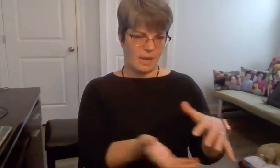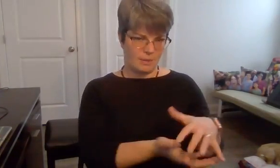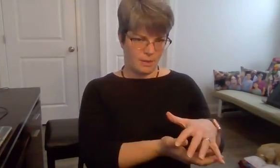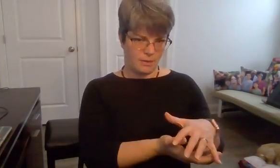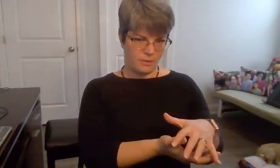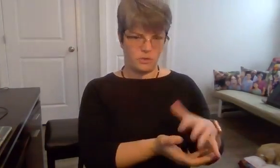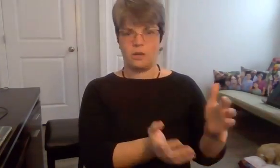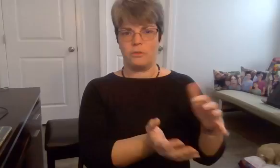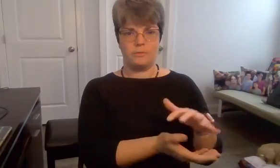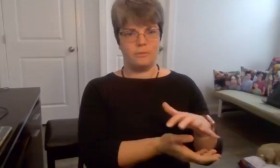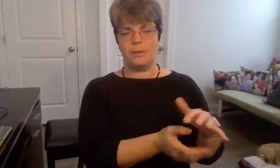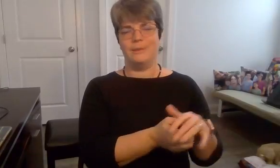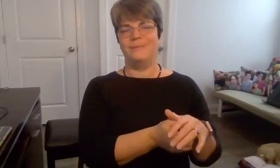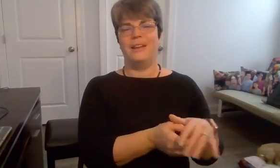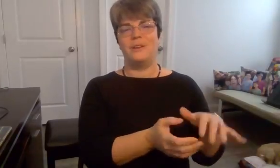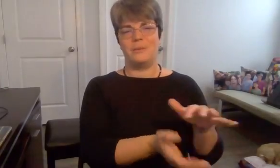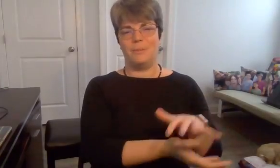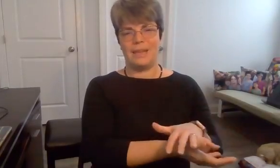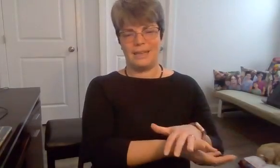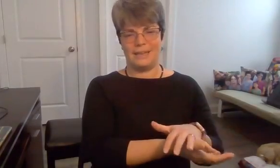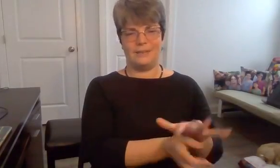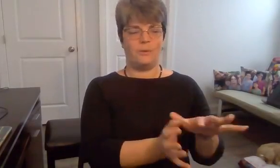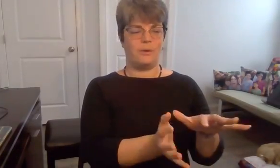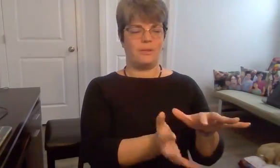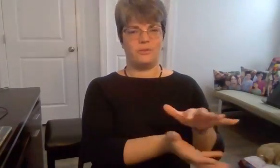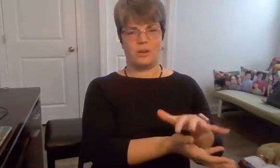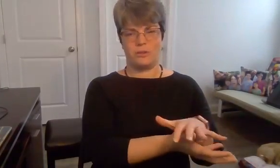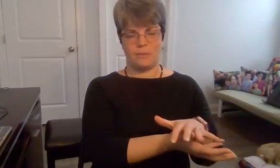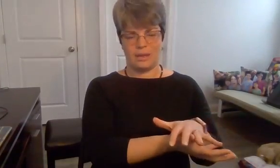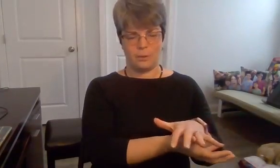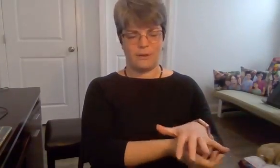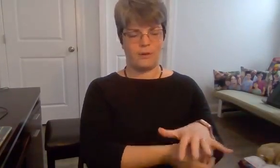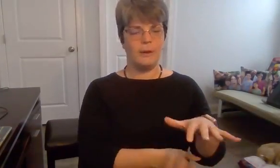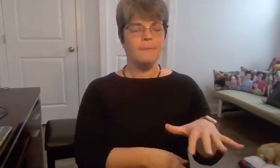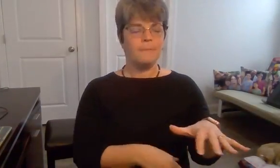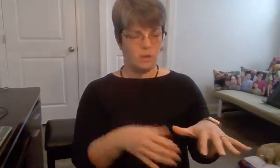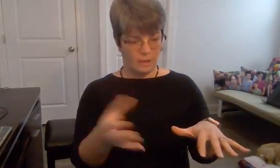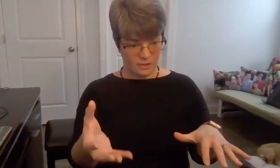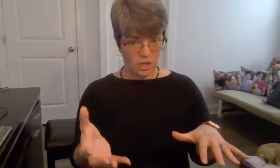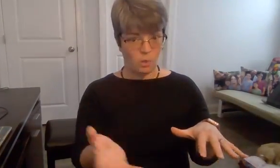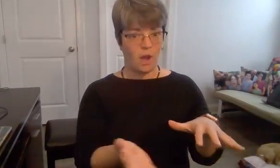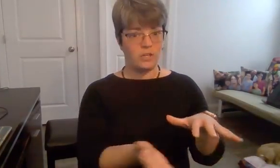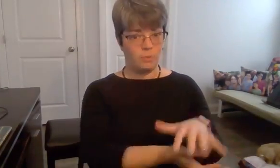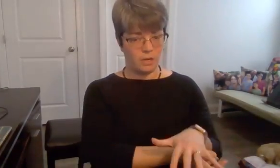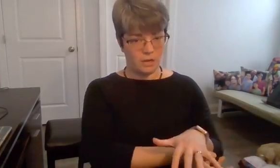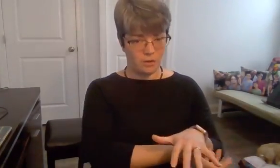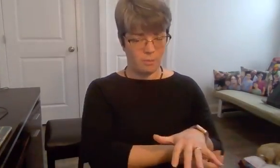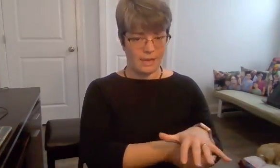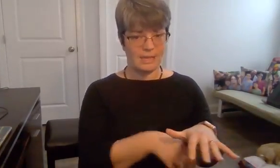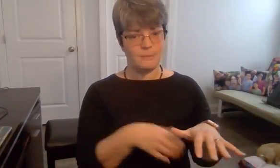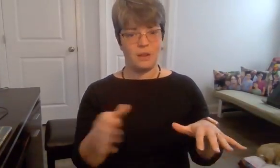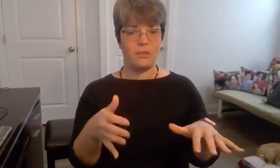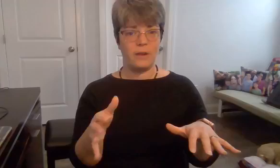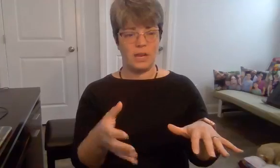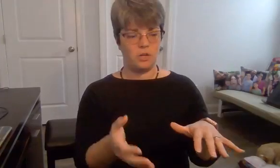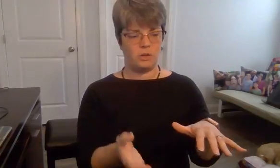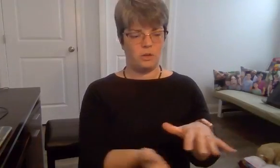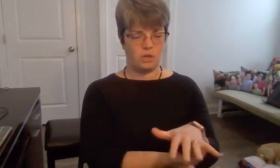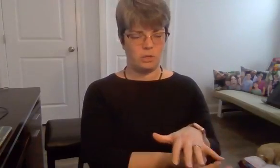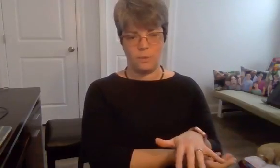ball under the truck, or under the blanket, or the truck under the blanket, or whatever. Let the child watch you put it under the blanket. And depending on their age, you could also be